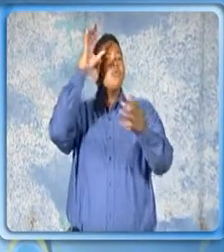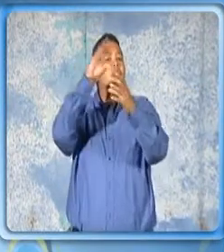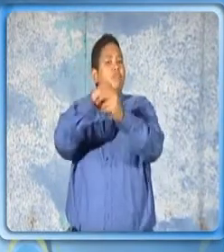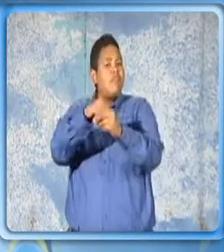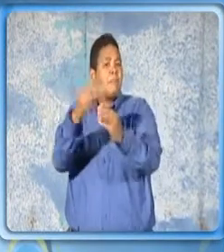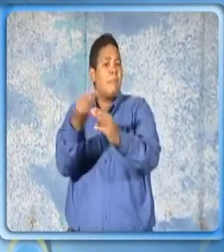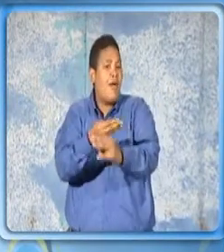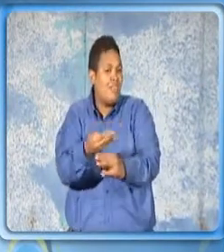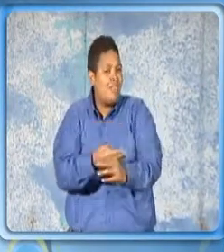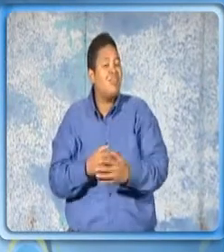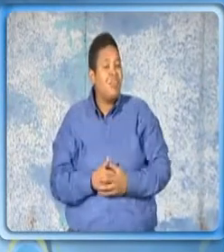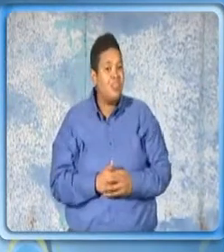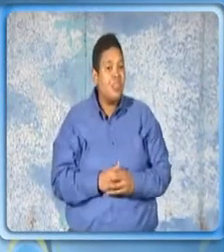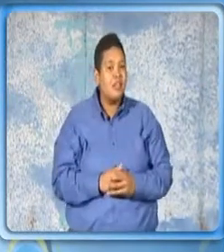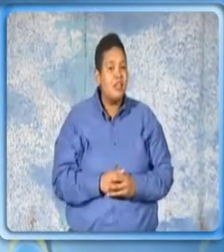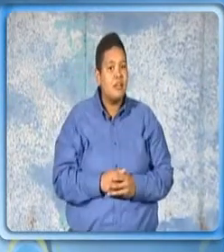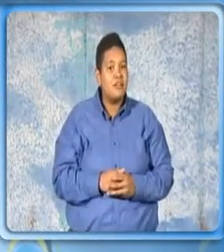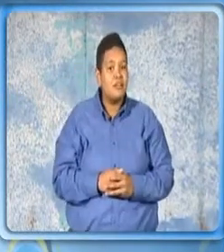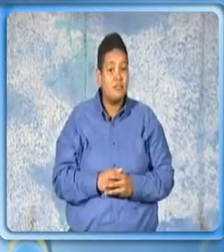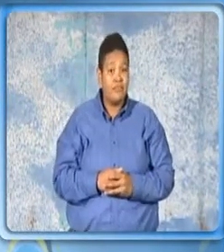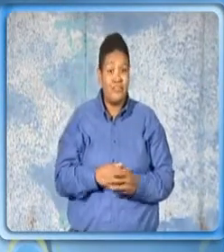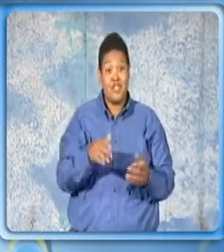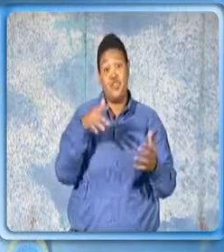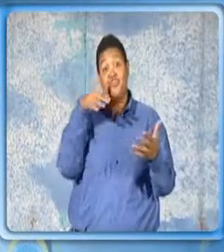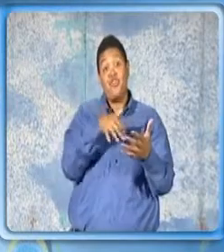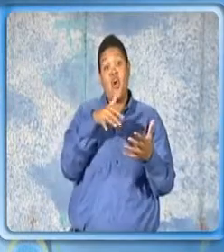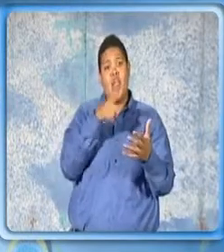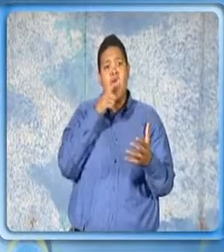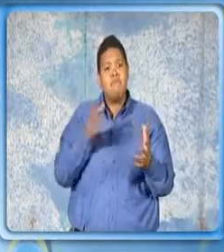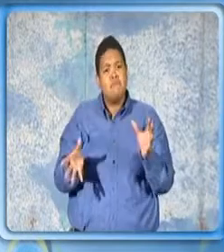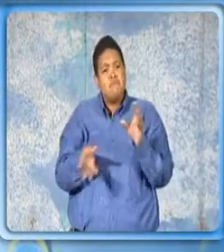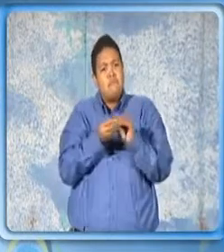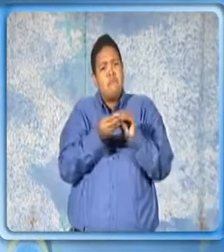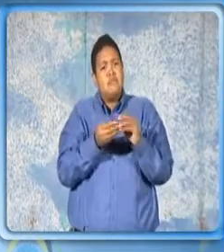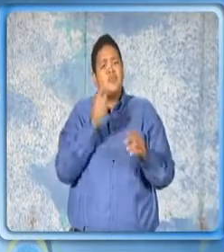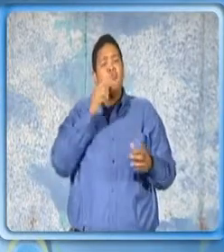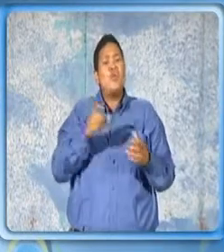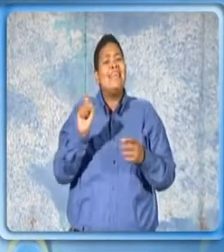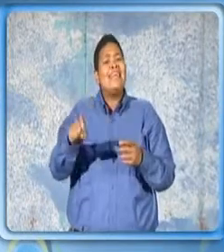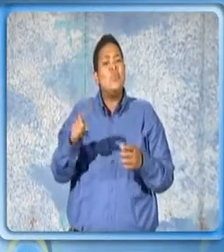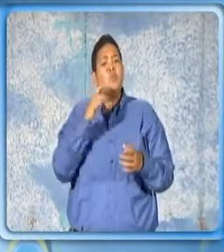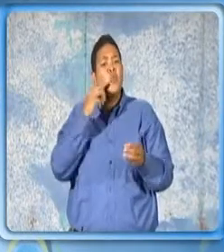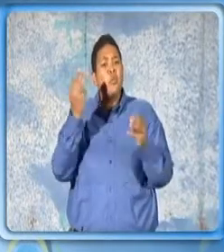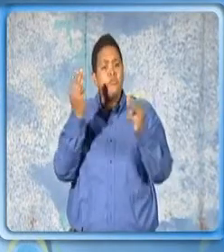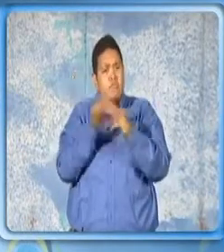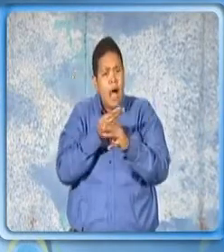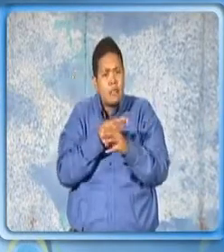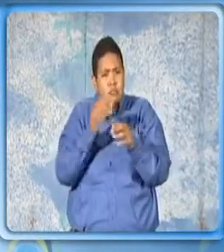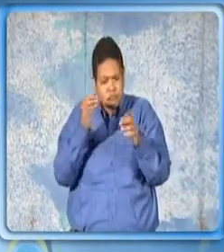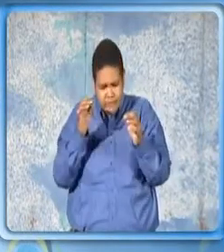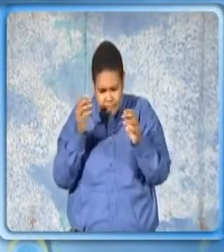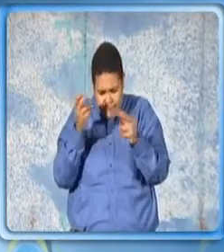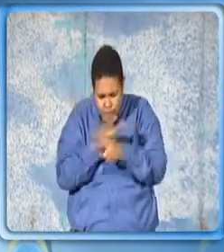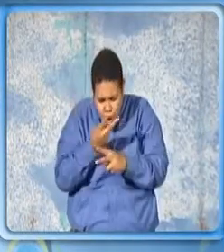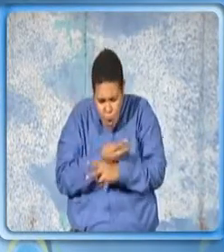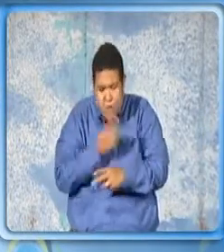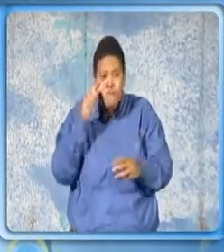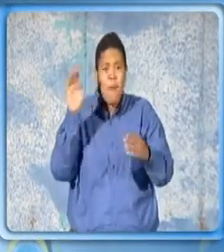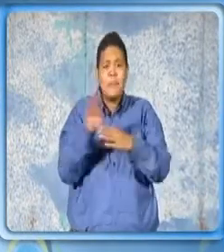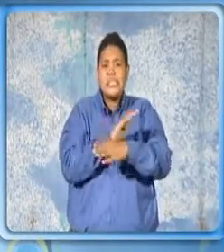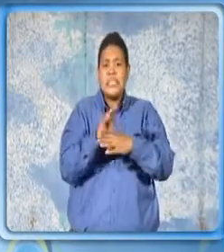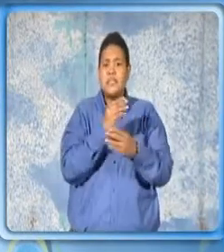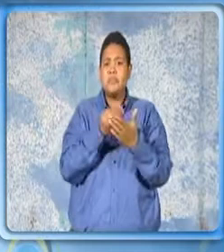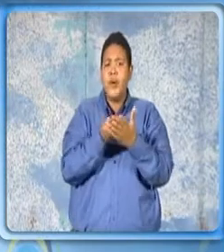mathematics. The study of quantity grew out of the need to do calculations in business. Of course,